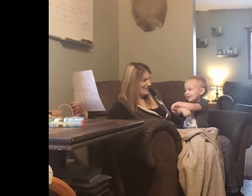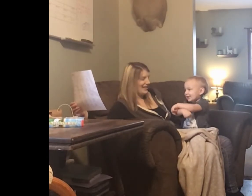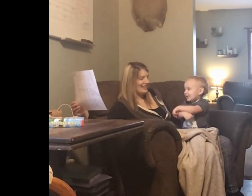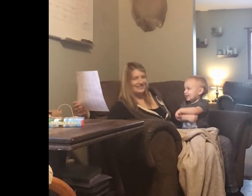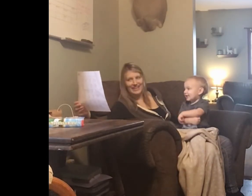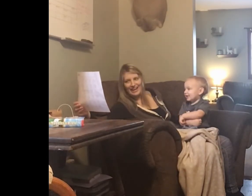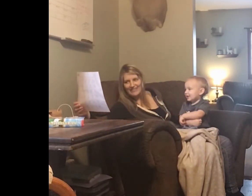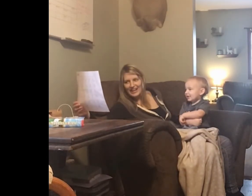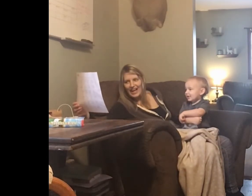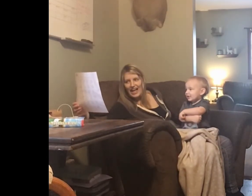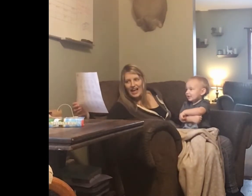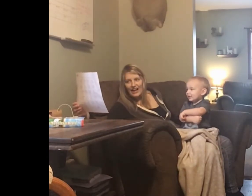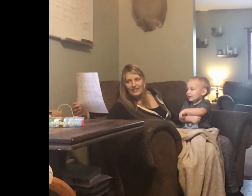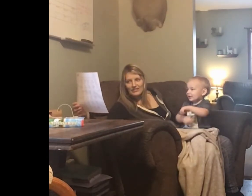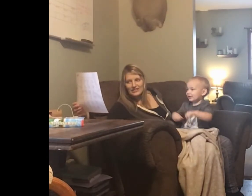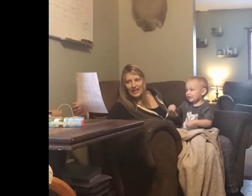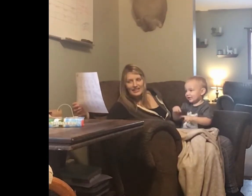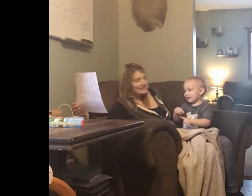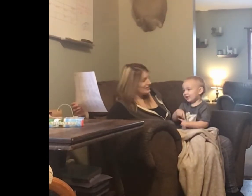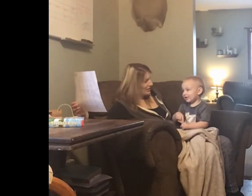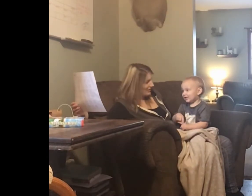Exciting time. How do you sign sister?